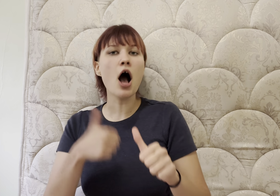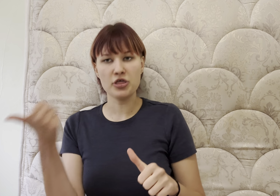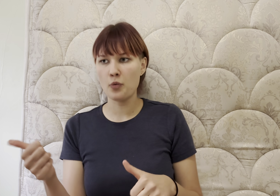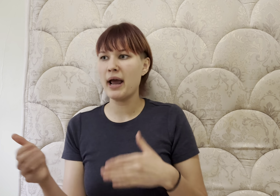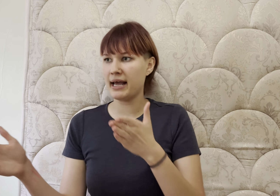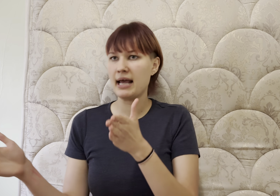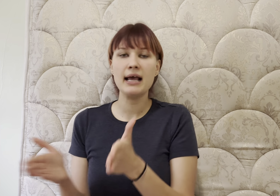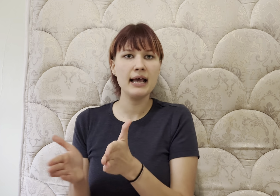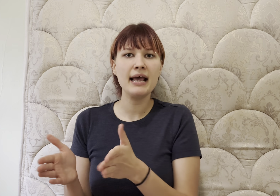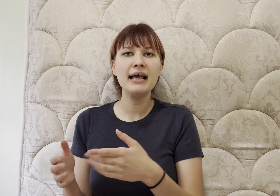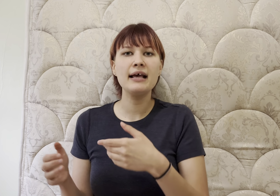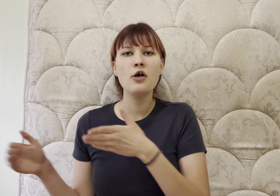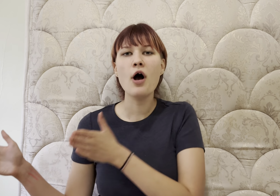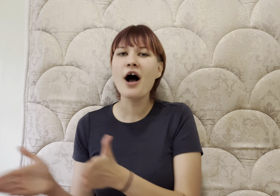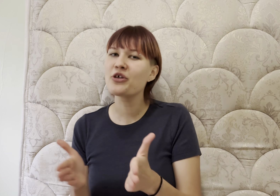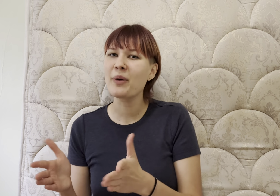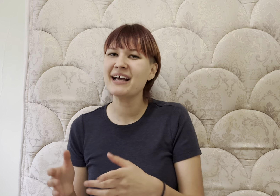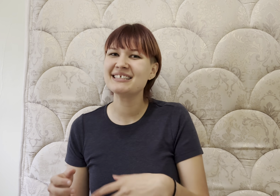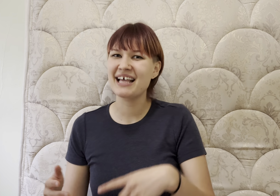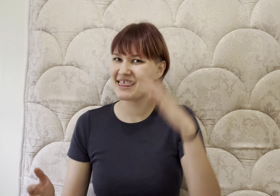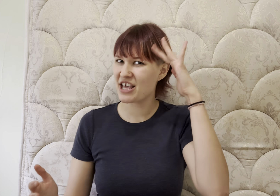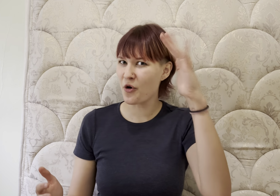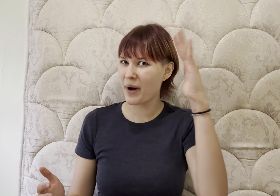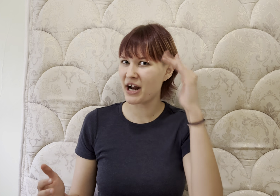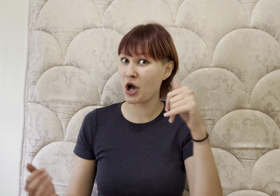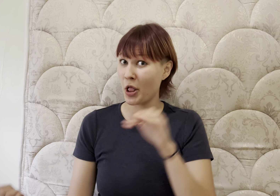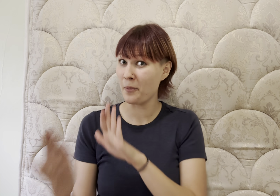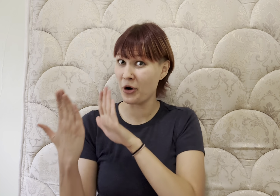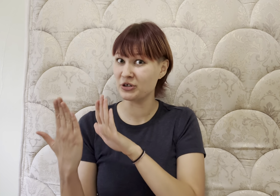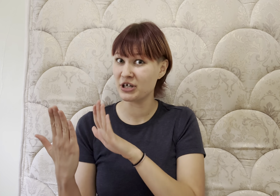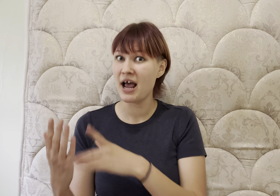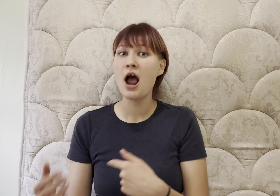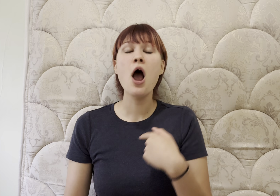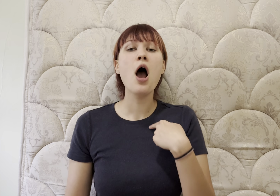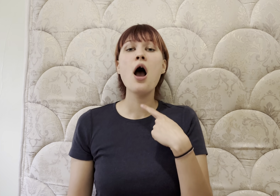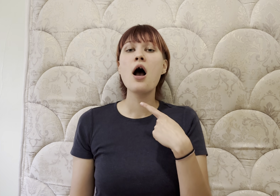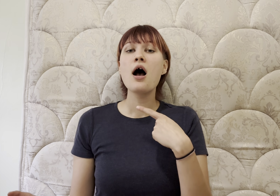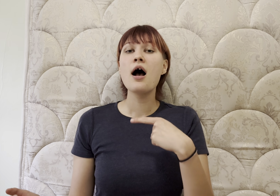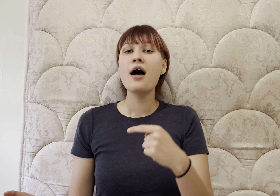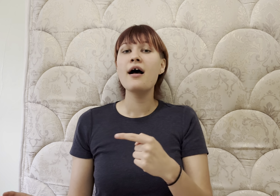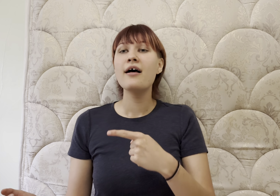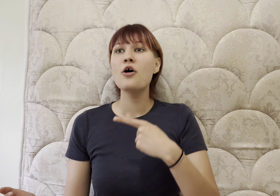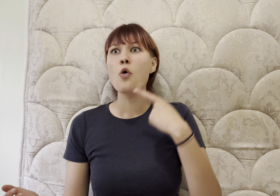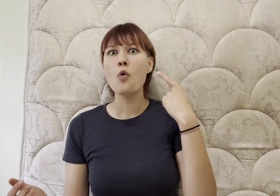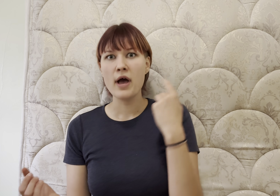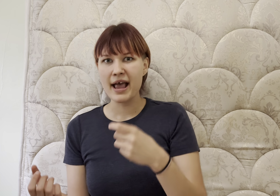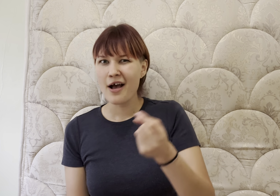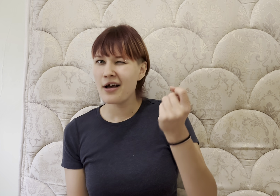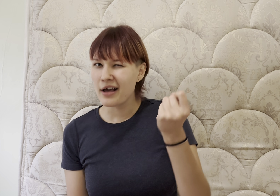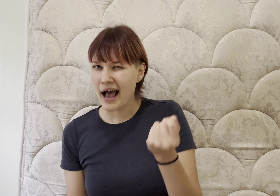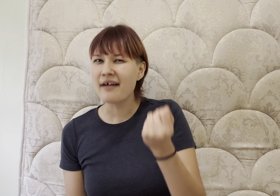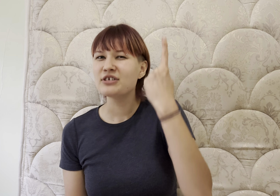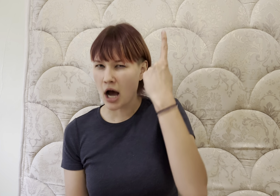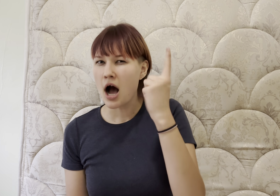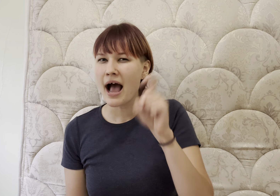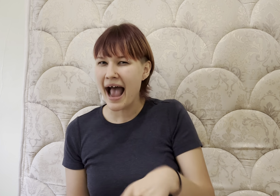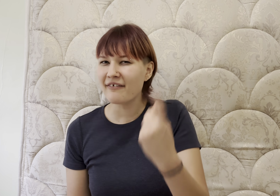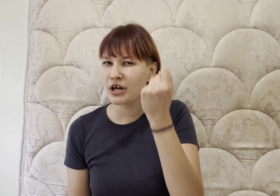Some therapies are based on the assumption that once you understand, you gain insight into why you behave the way you